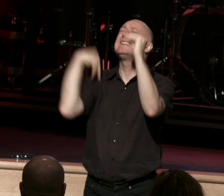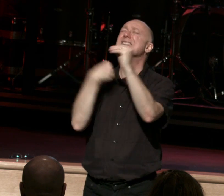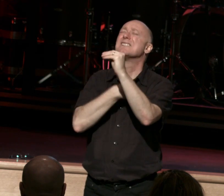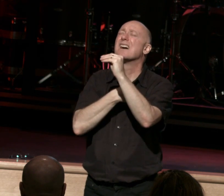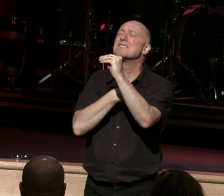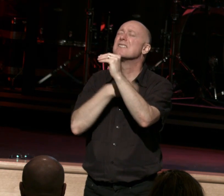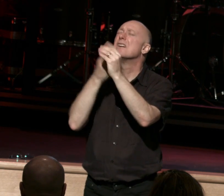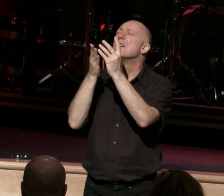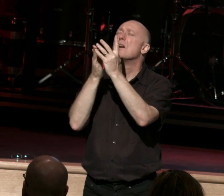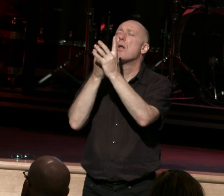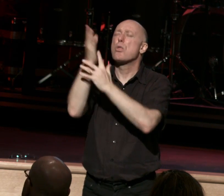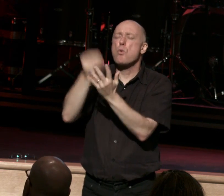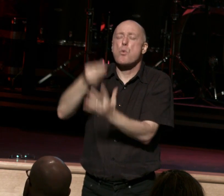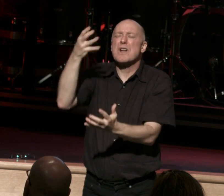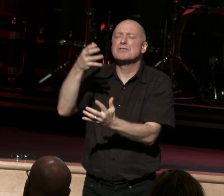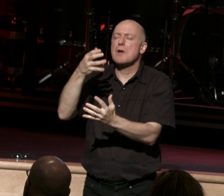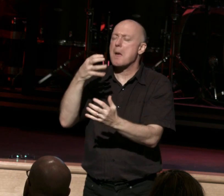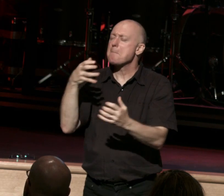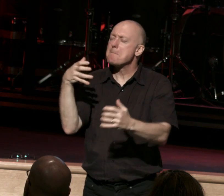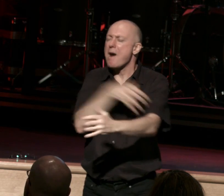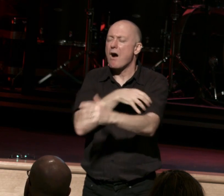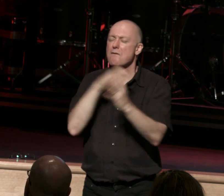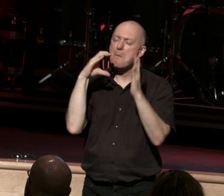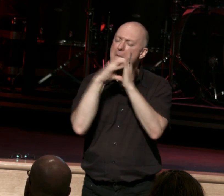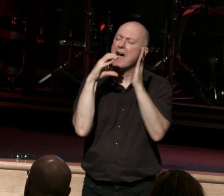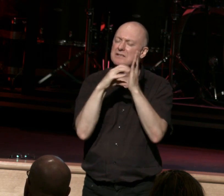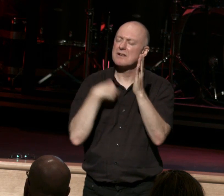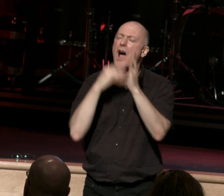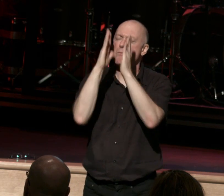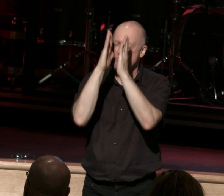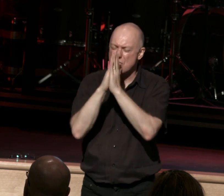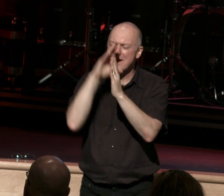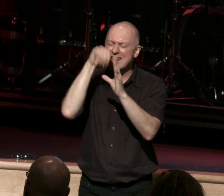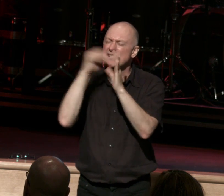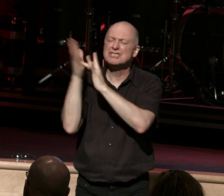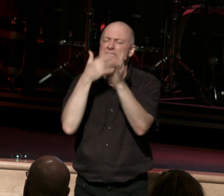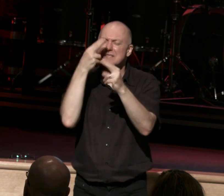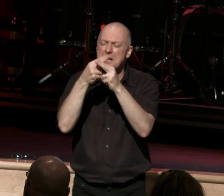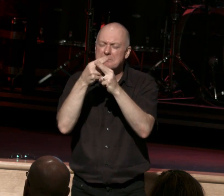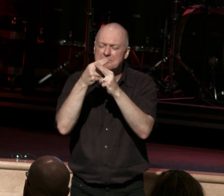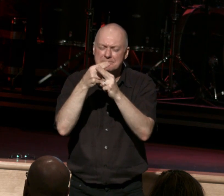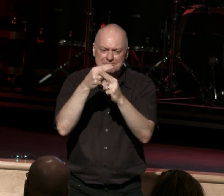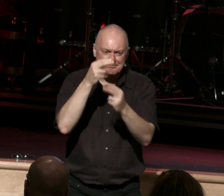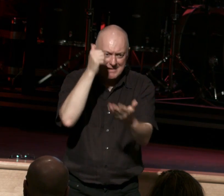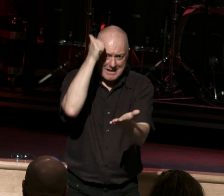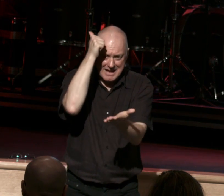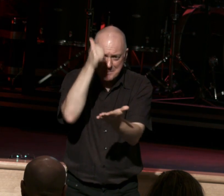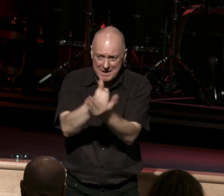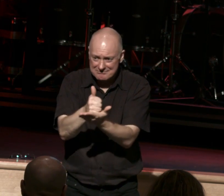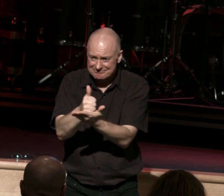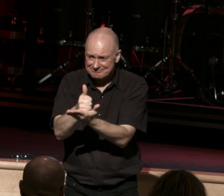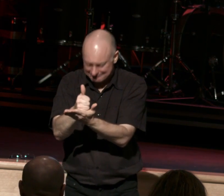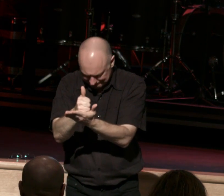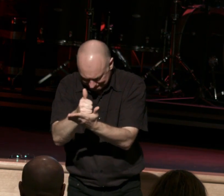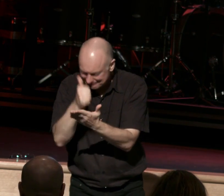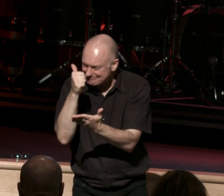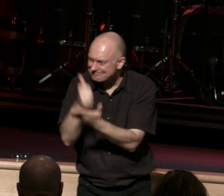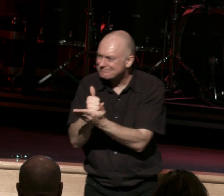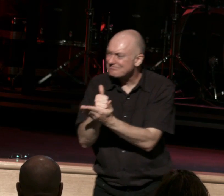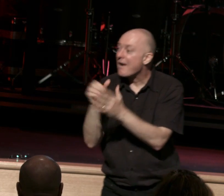teach us through a rich and powerful passage. I pray this in Jesus' name.